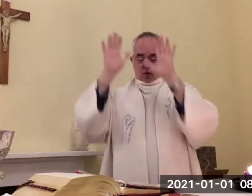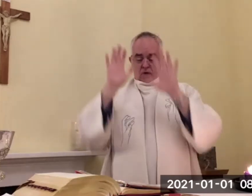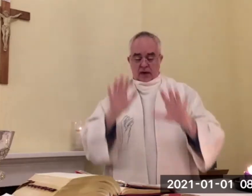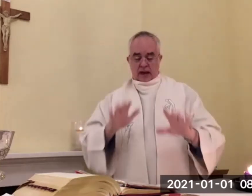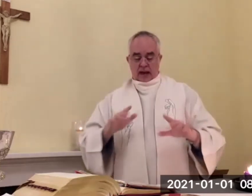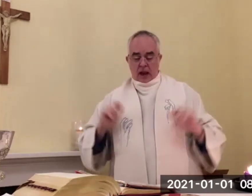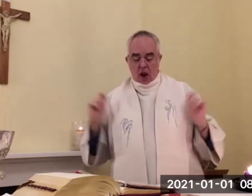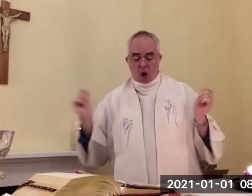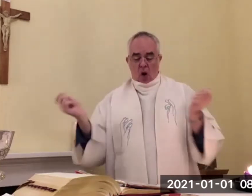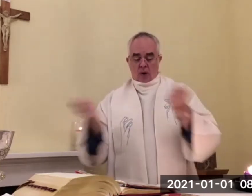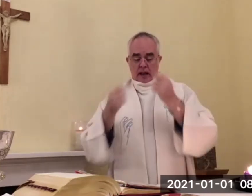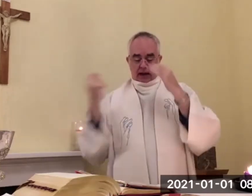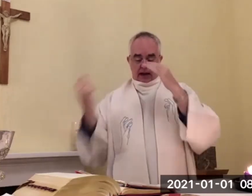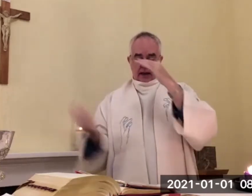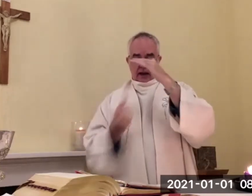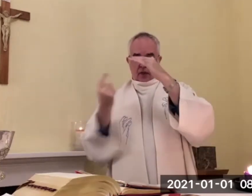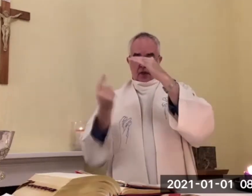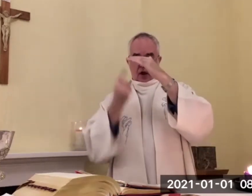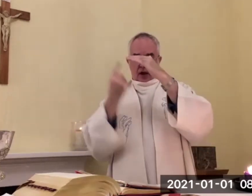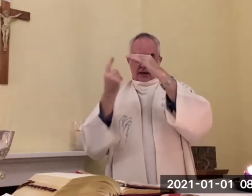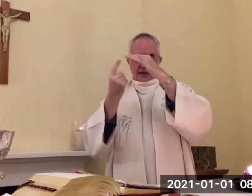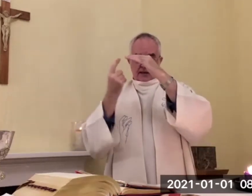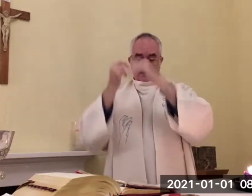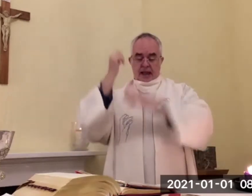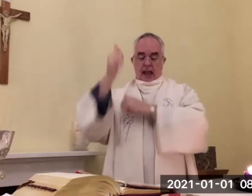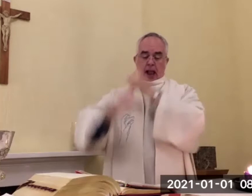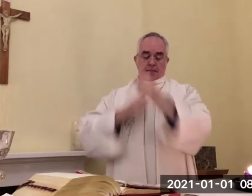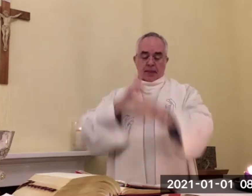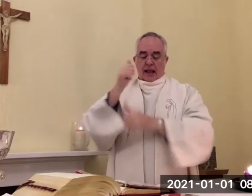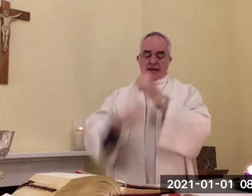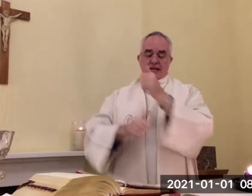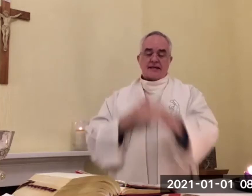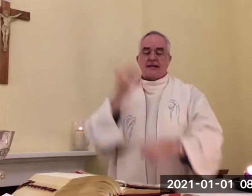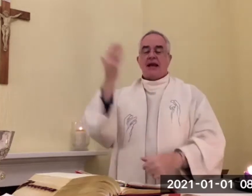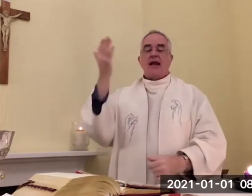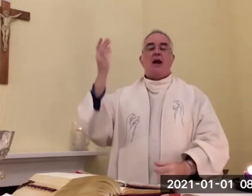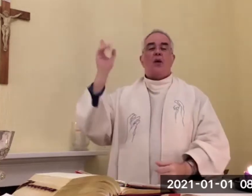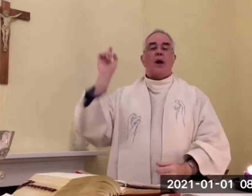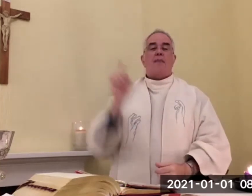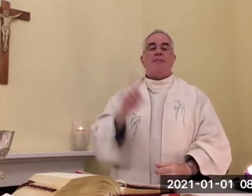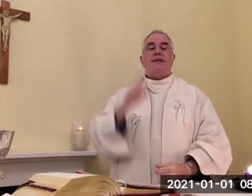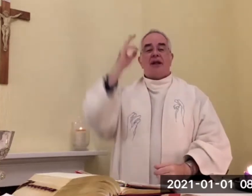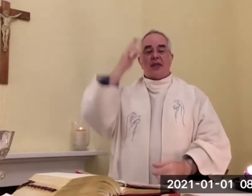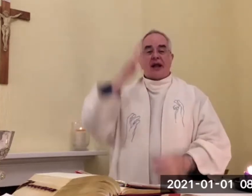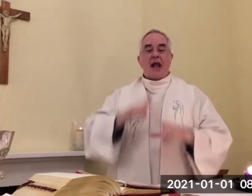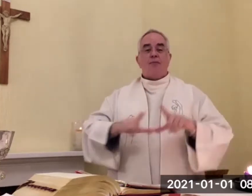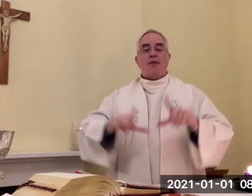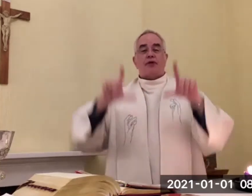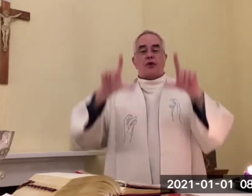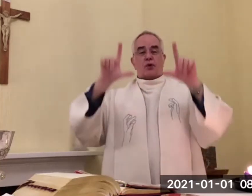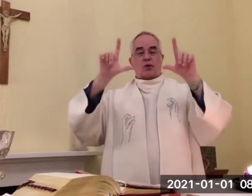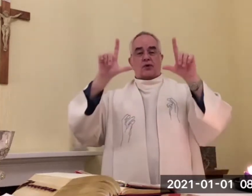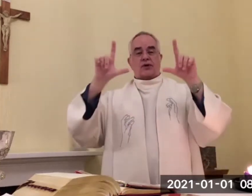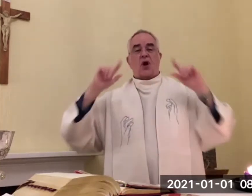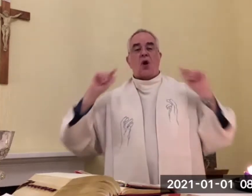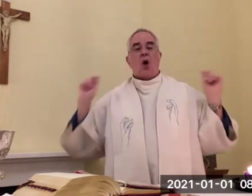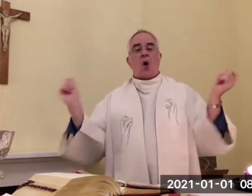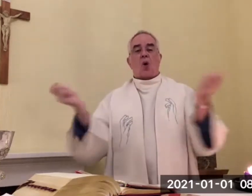glory. Hosanna in the highest. Blessed is he who comes in the name of the Lord.